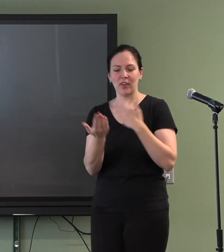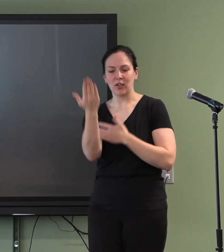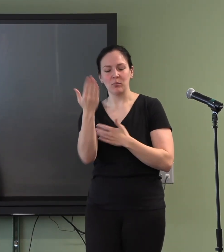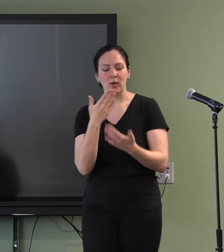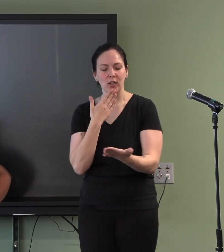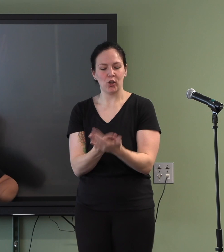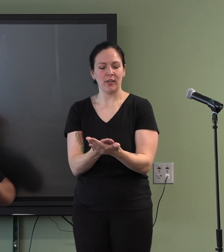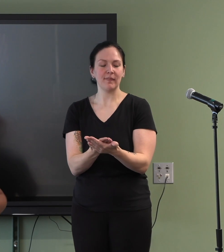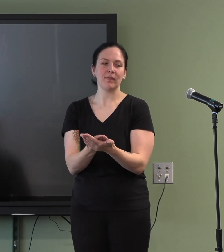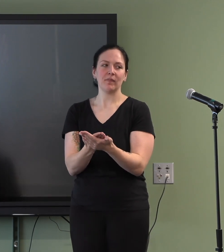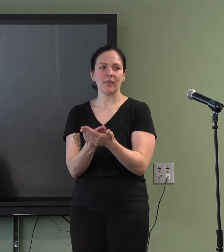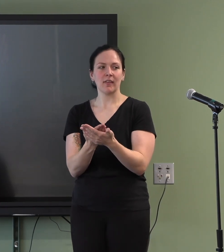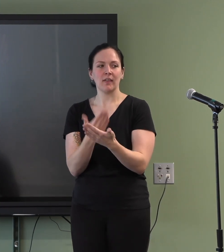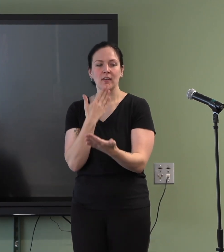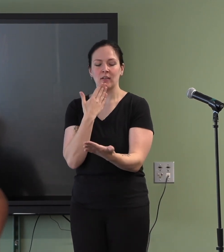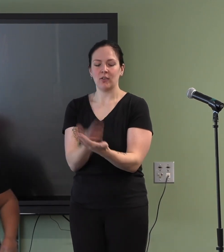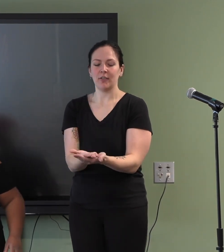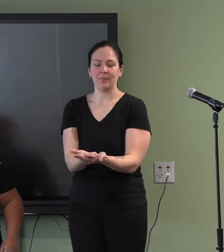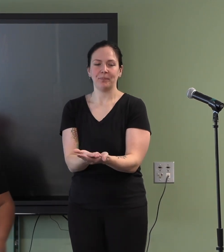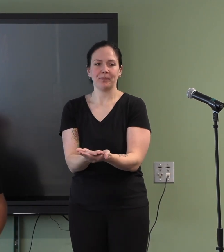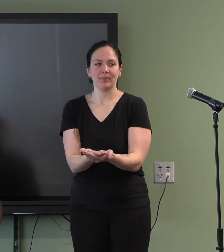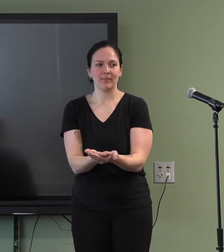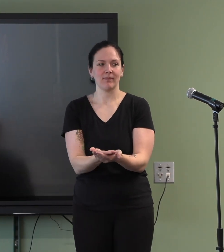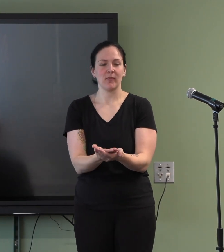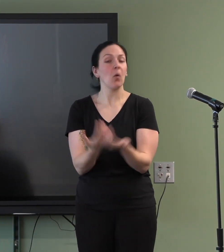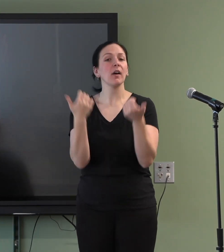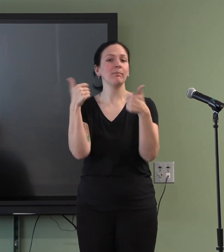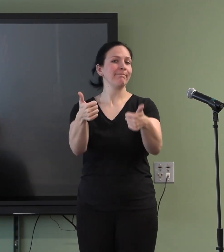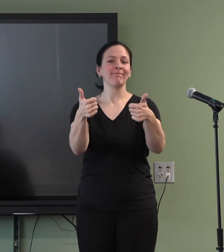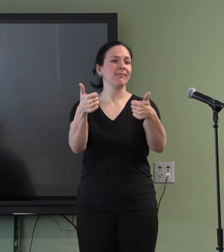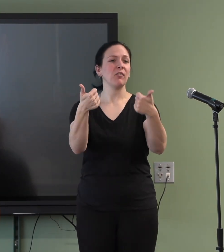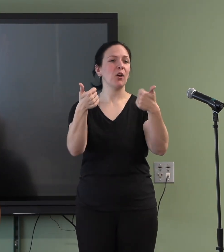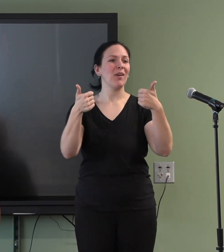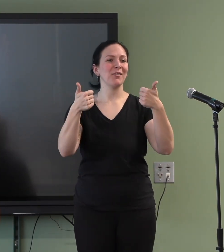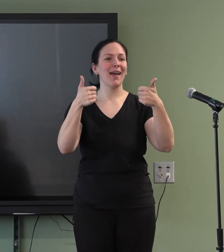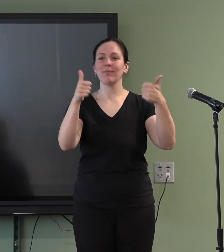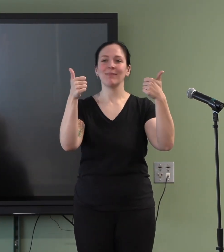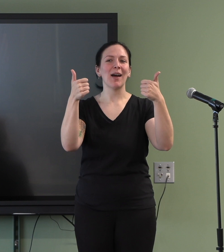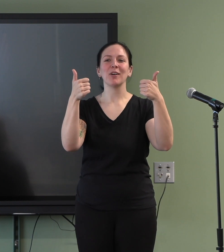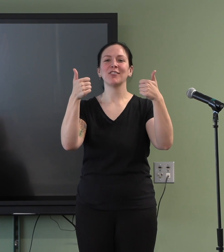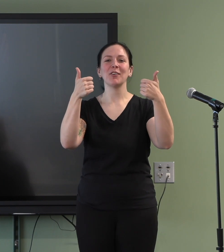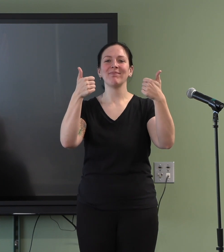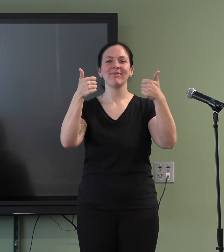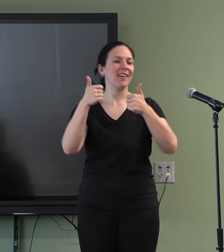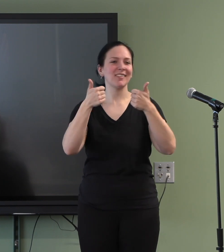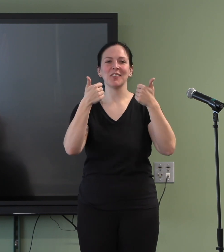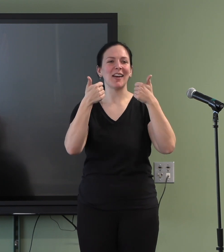good morning. Good. Good. Or if you don't want to do that, that works too. That's still sign